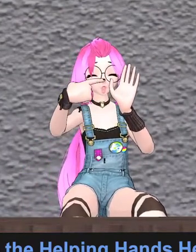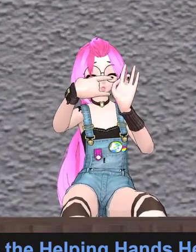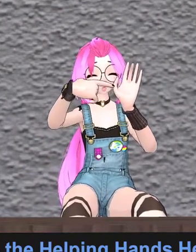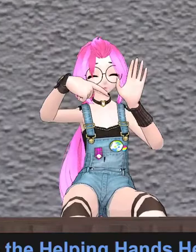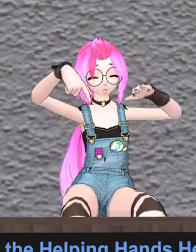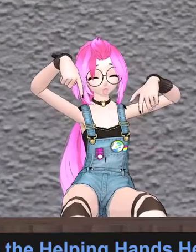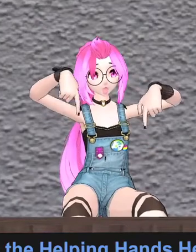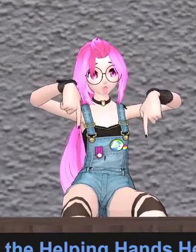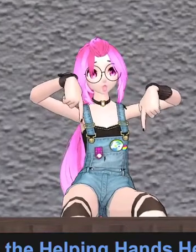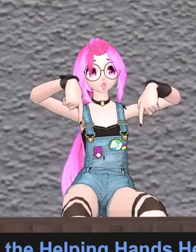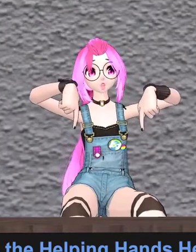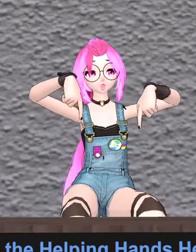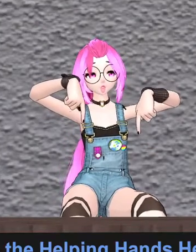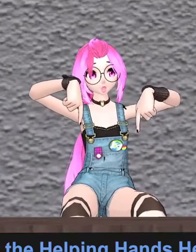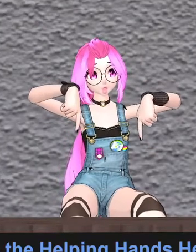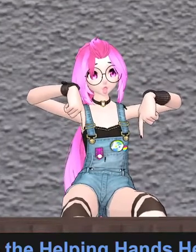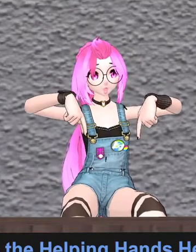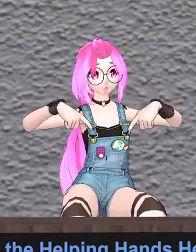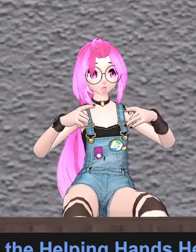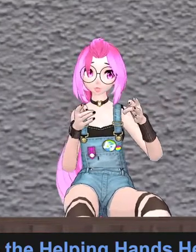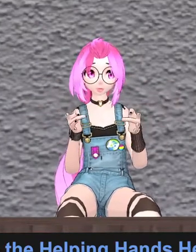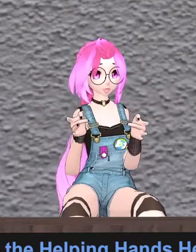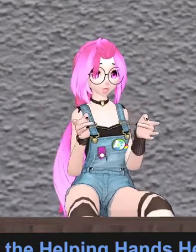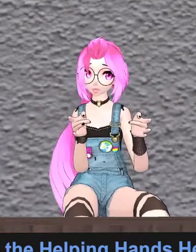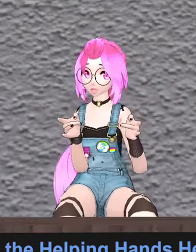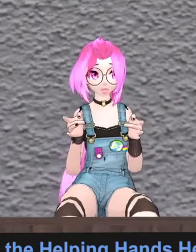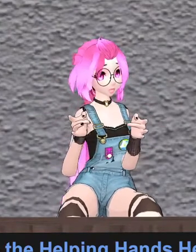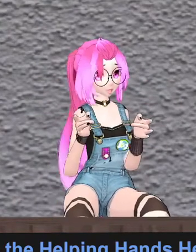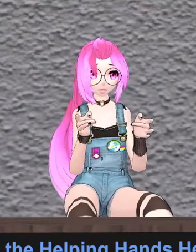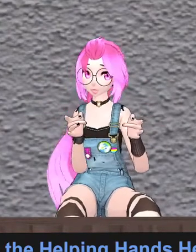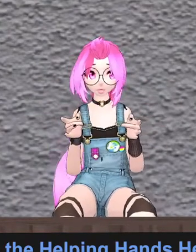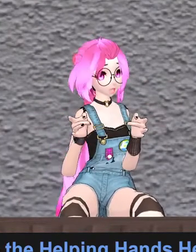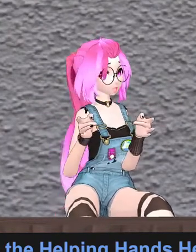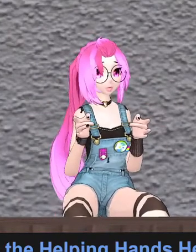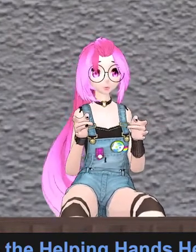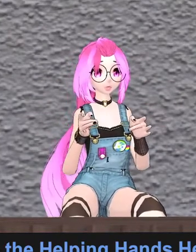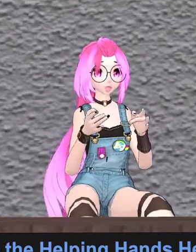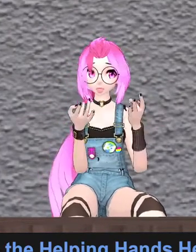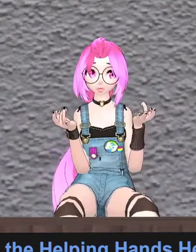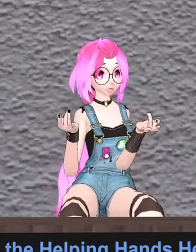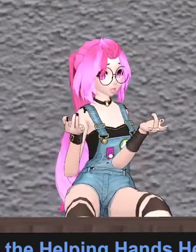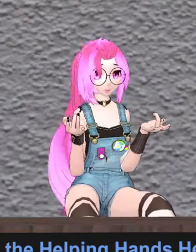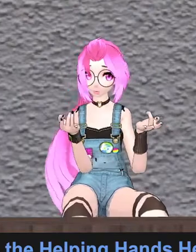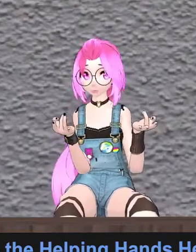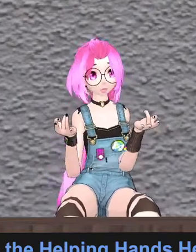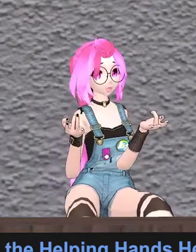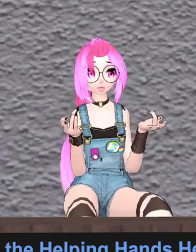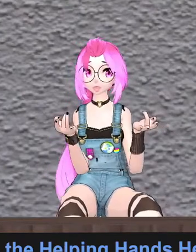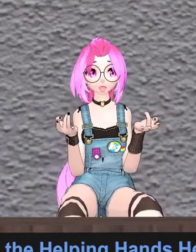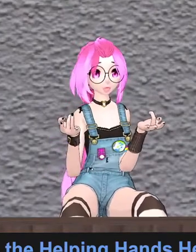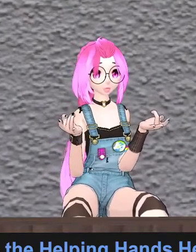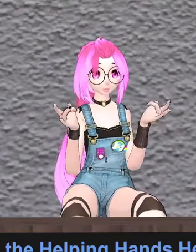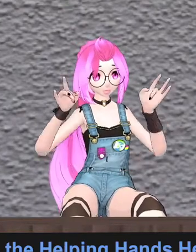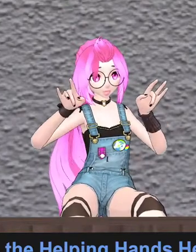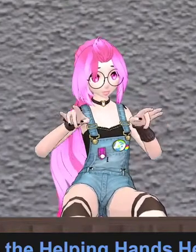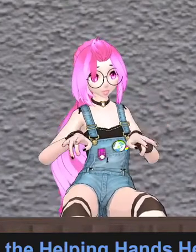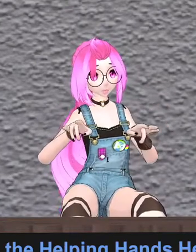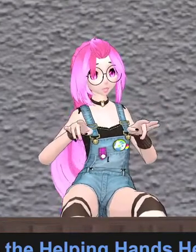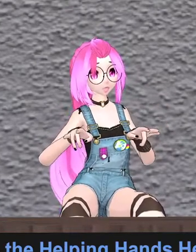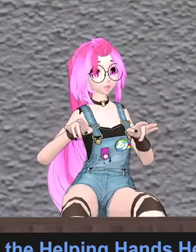orientation. Your palms are facing downwards. Your palms are not to the side. Your palms are not facing up. Your palms are